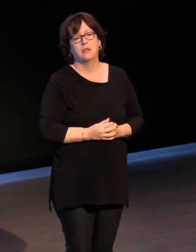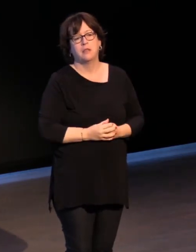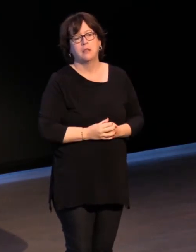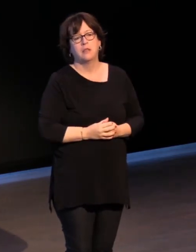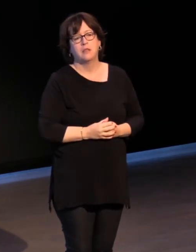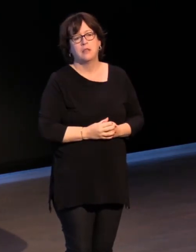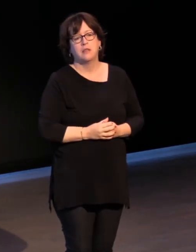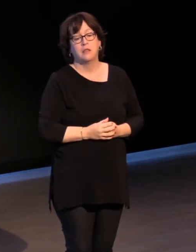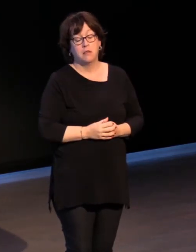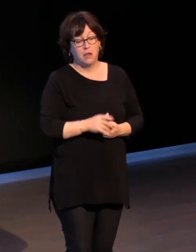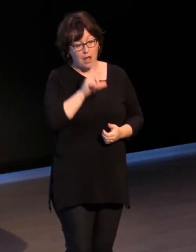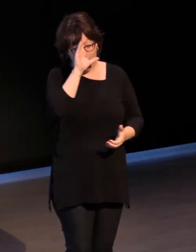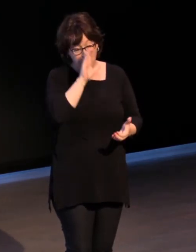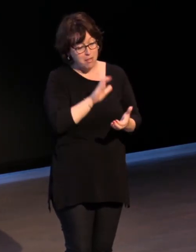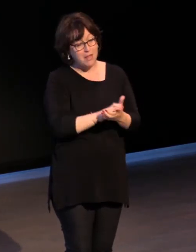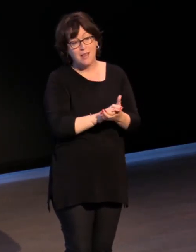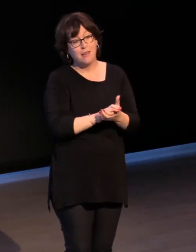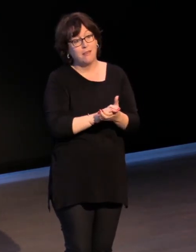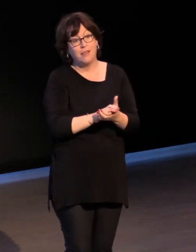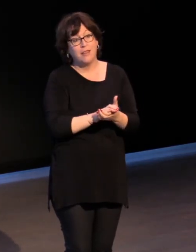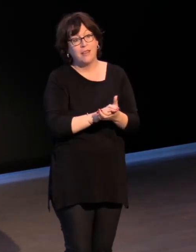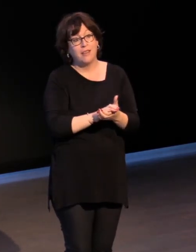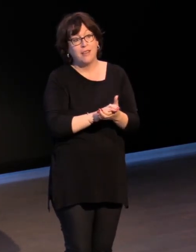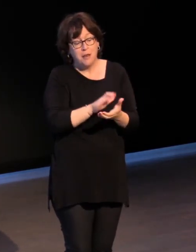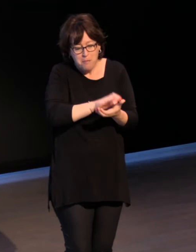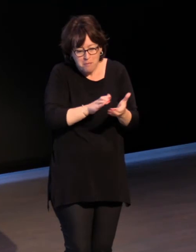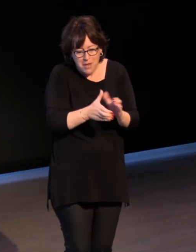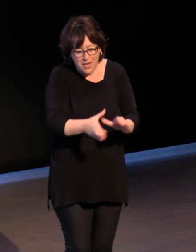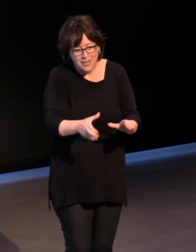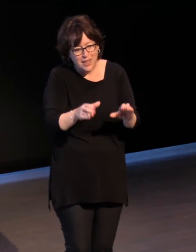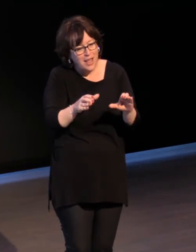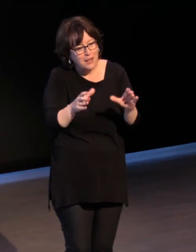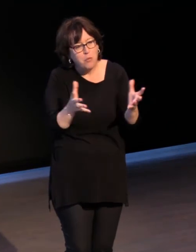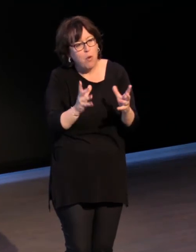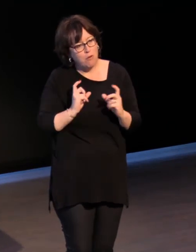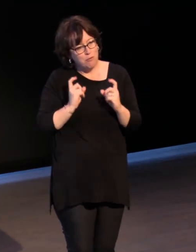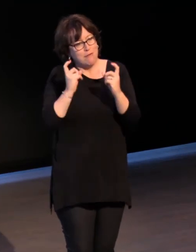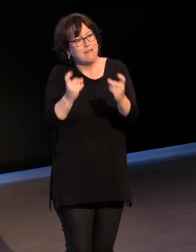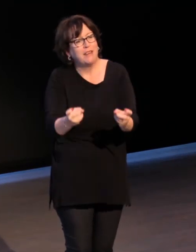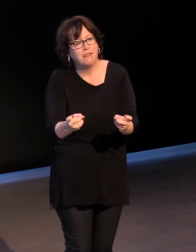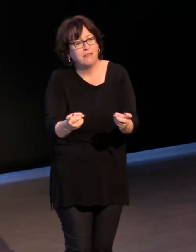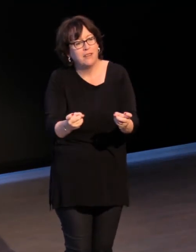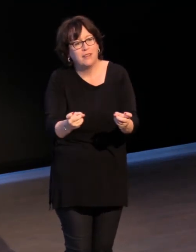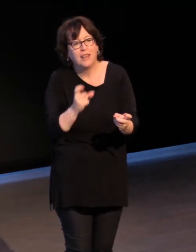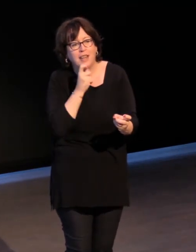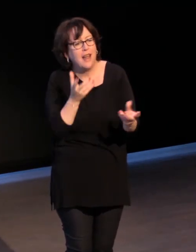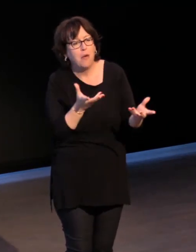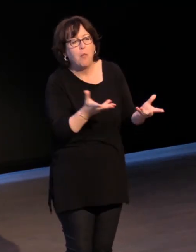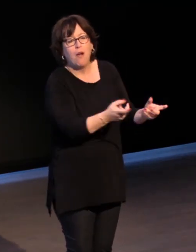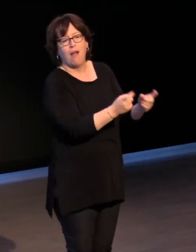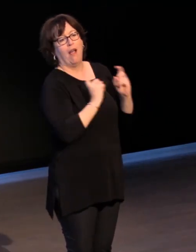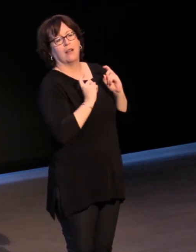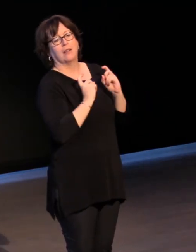I believe peace is what you give, not what you ask others to give you.